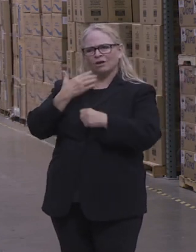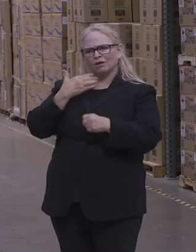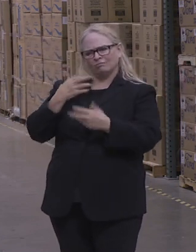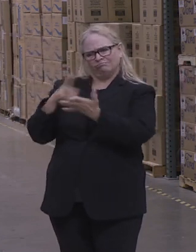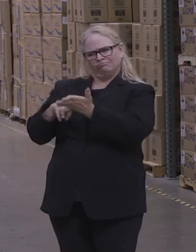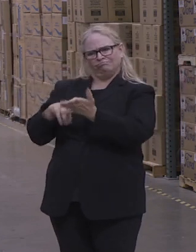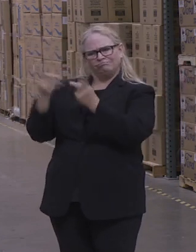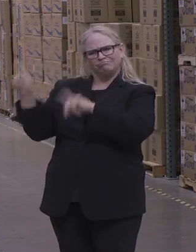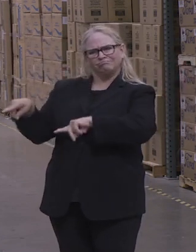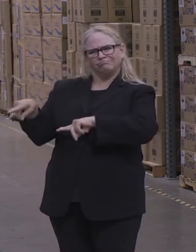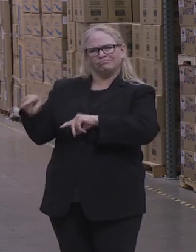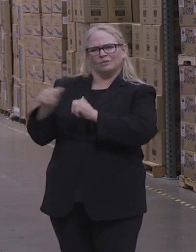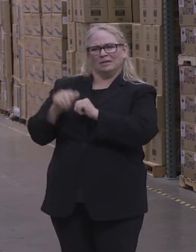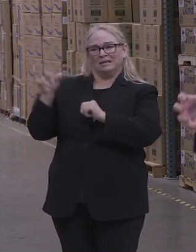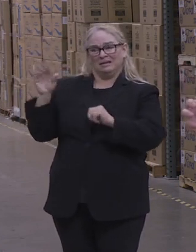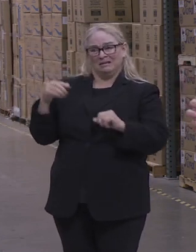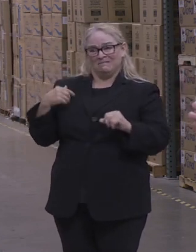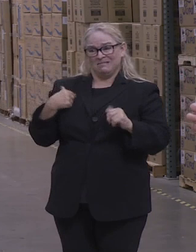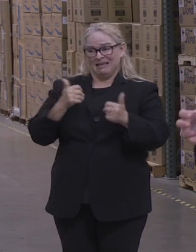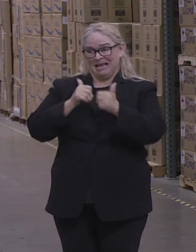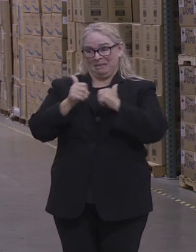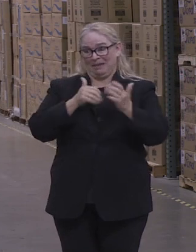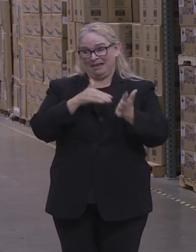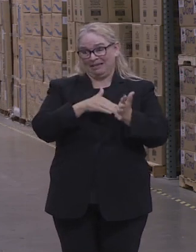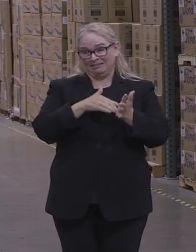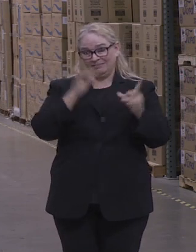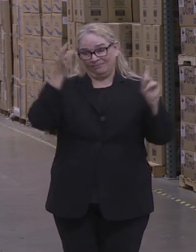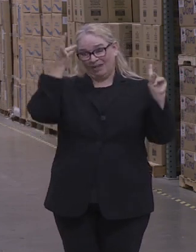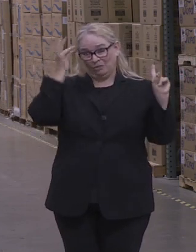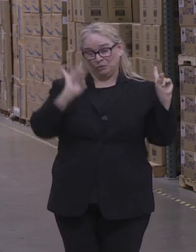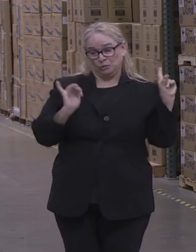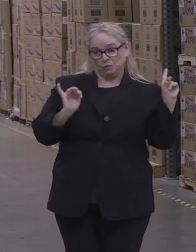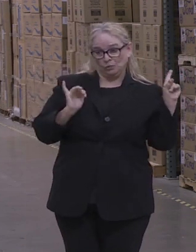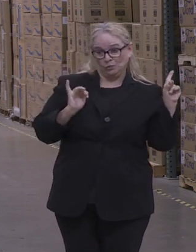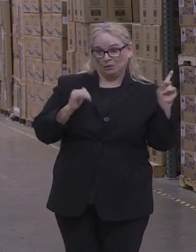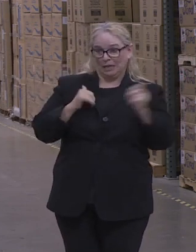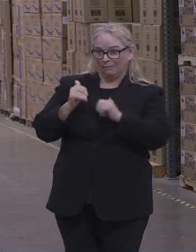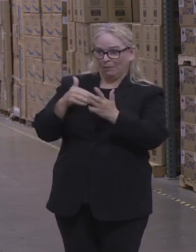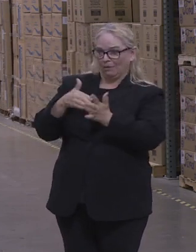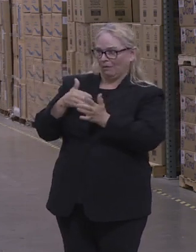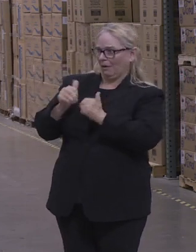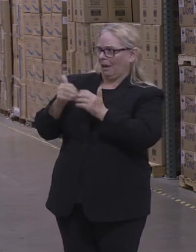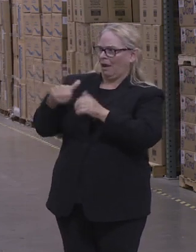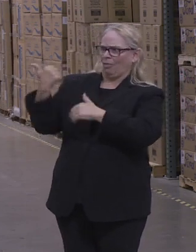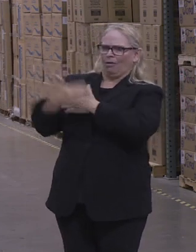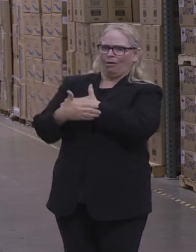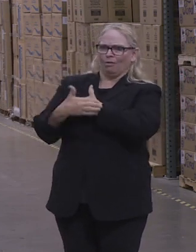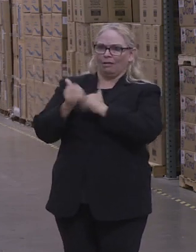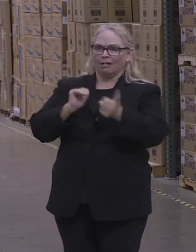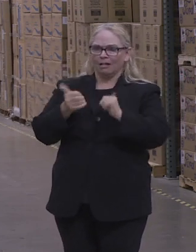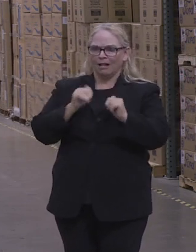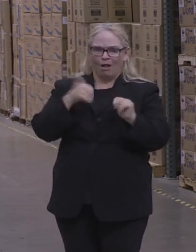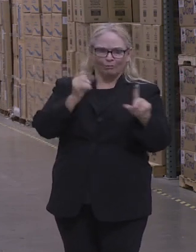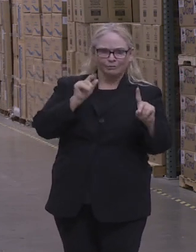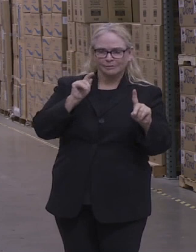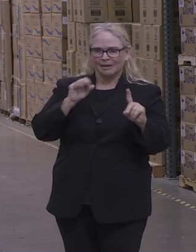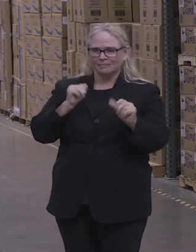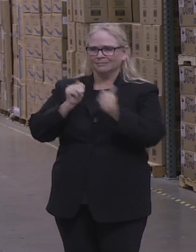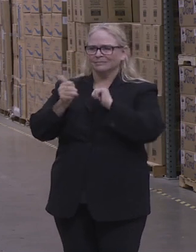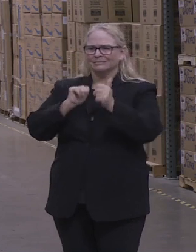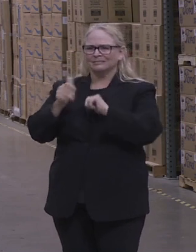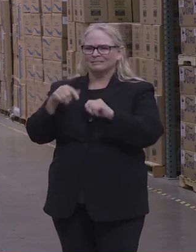government, competing in a global market, but also competing with other states, they're seeing similar